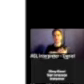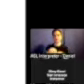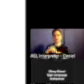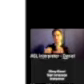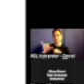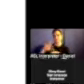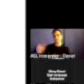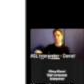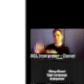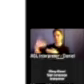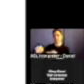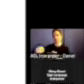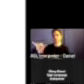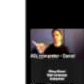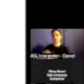well.